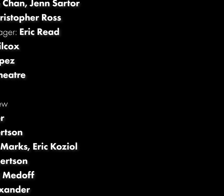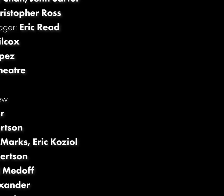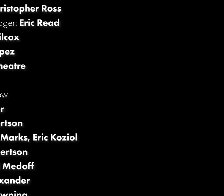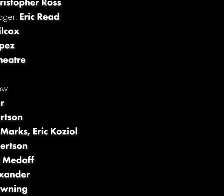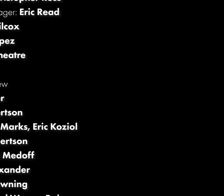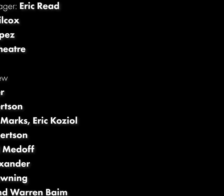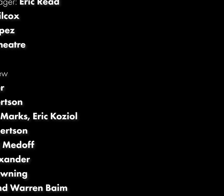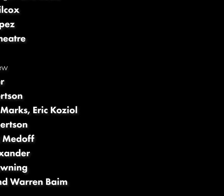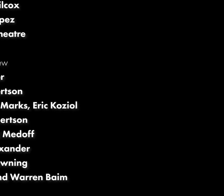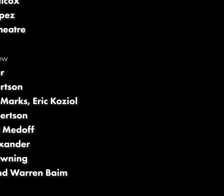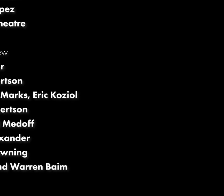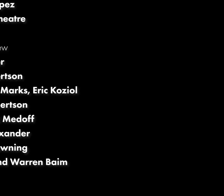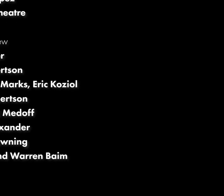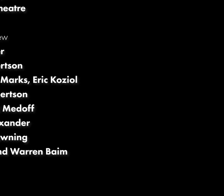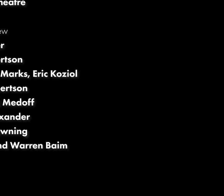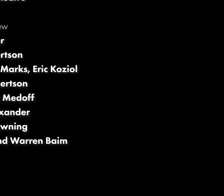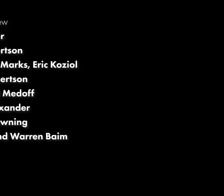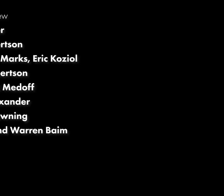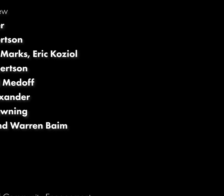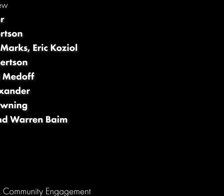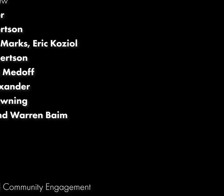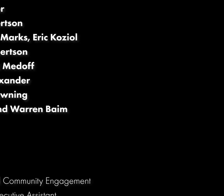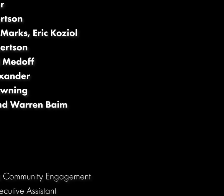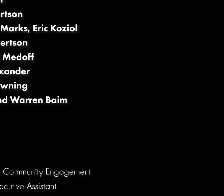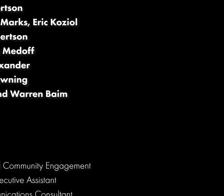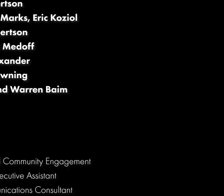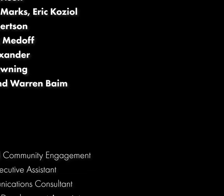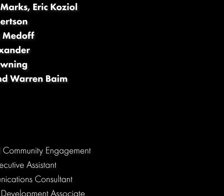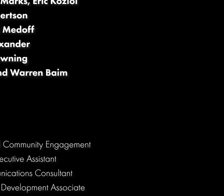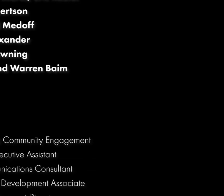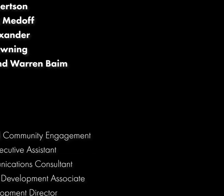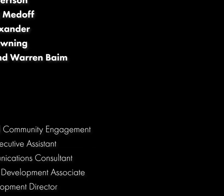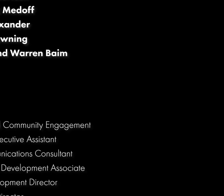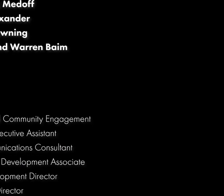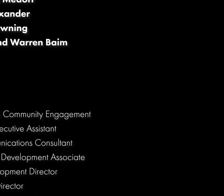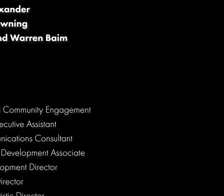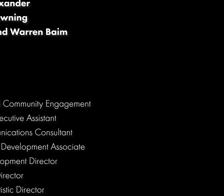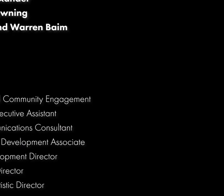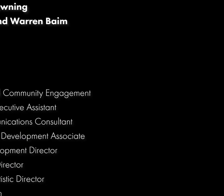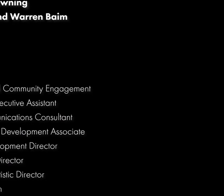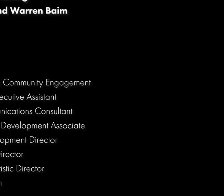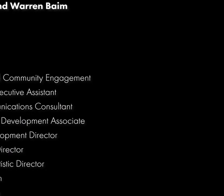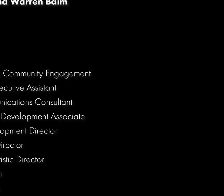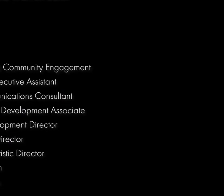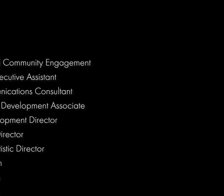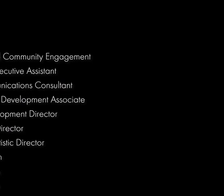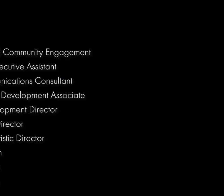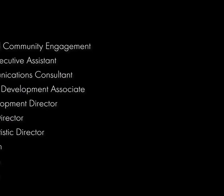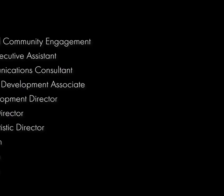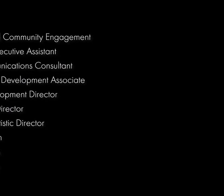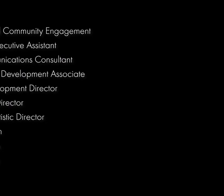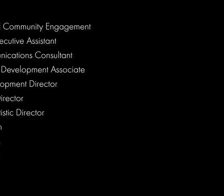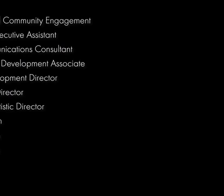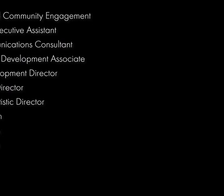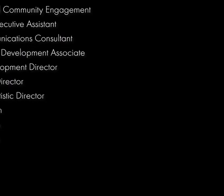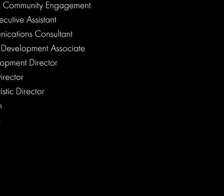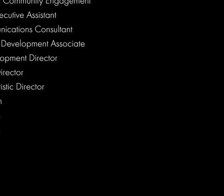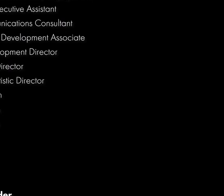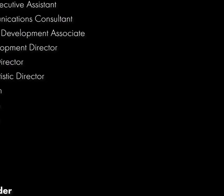way. We have like a whole body of beautiful beings, right? The human